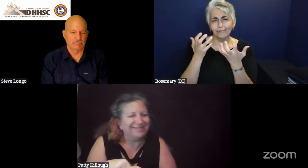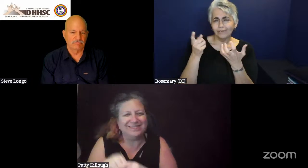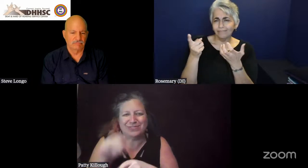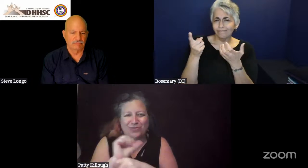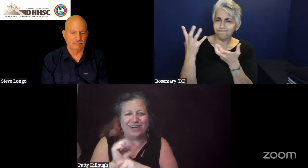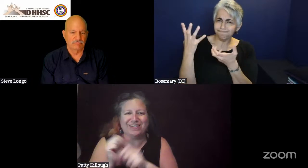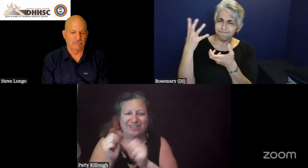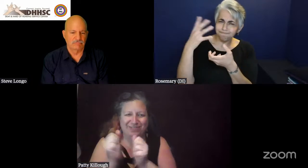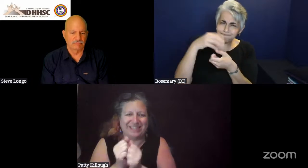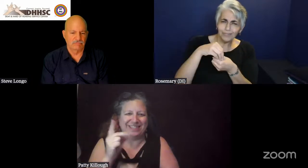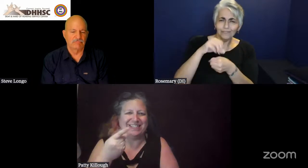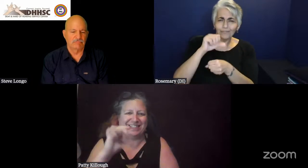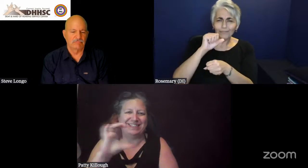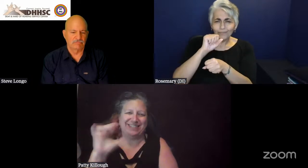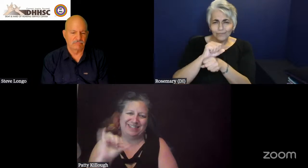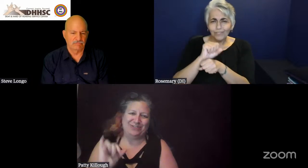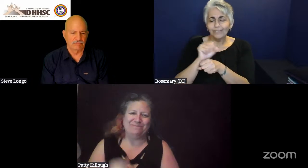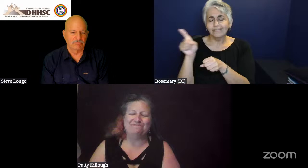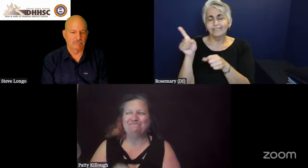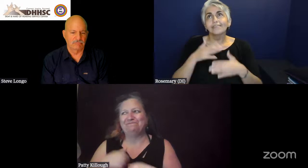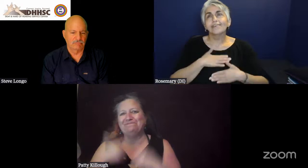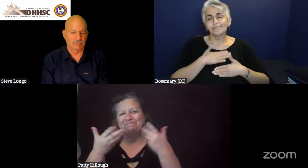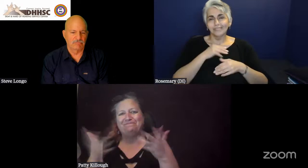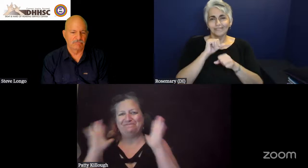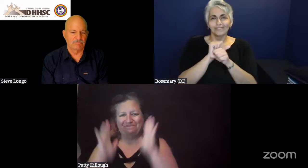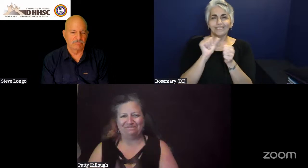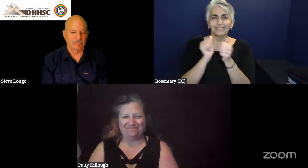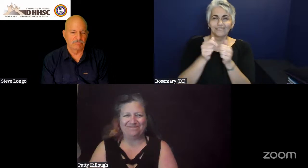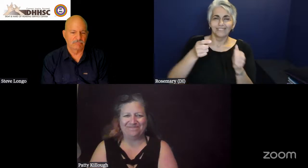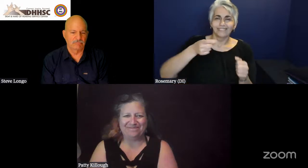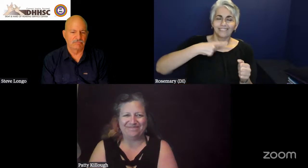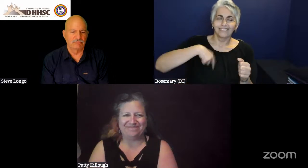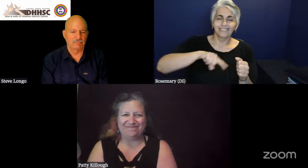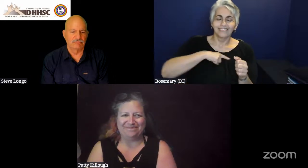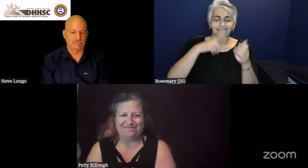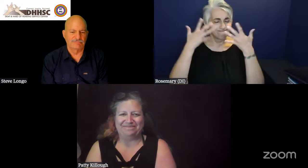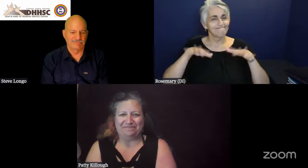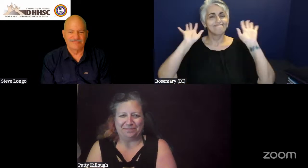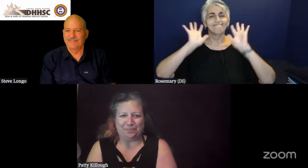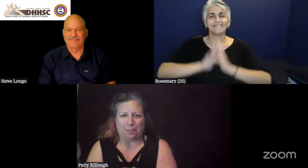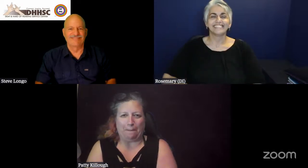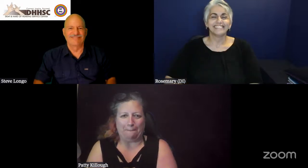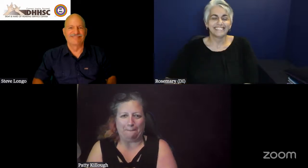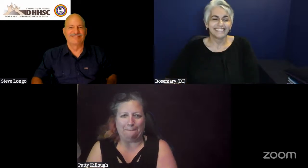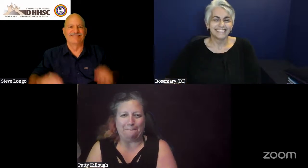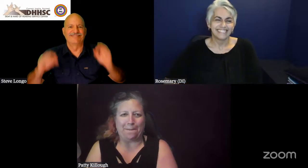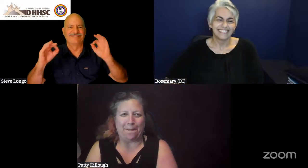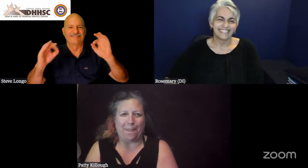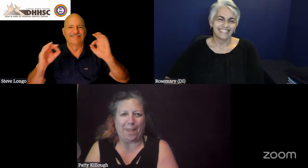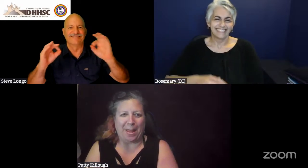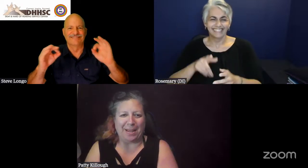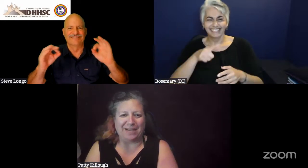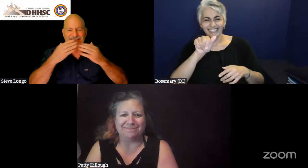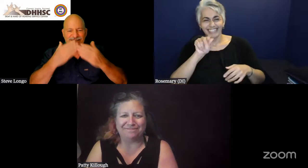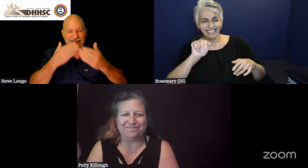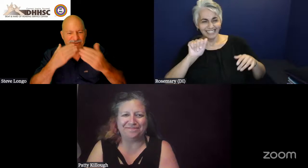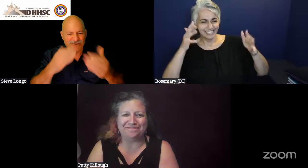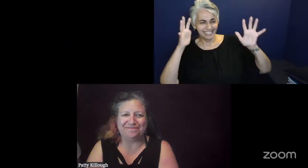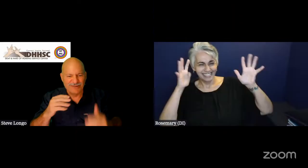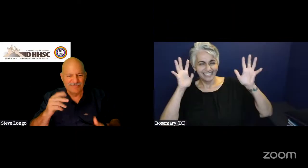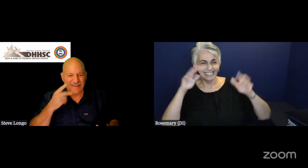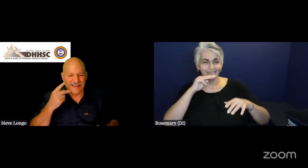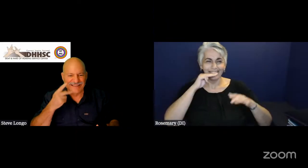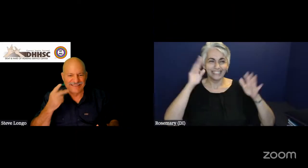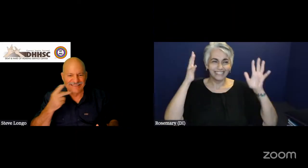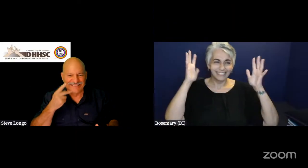and relieved. And I want him to be happy, to be involved. And he seems happy with